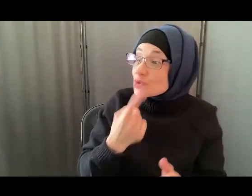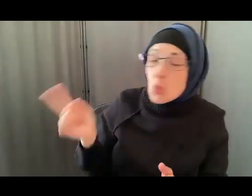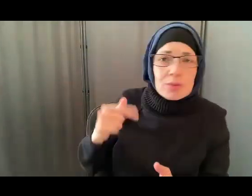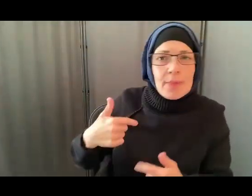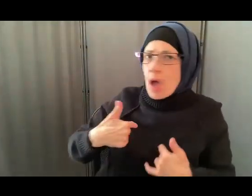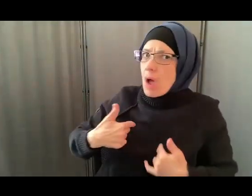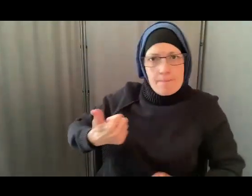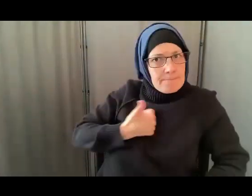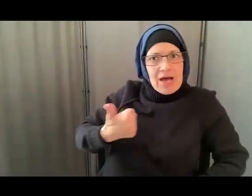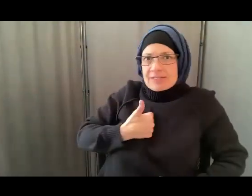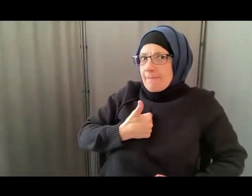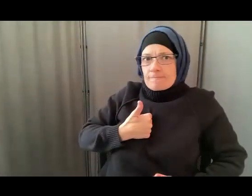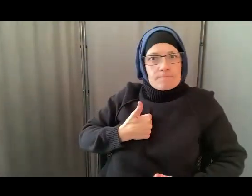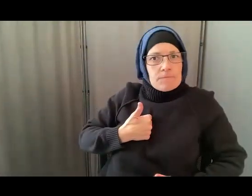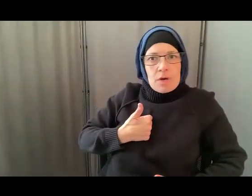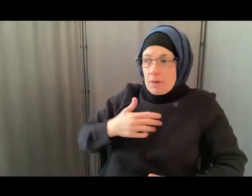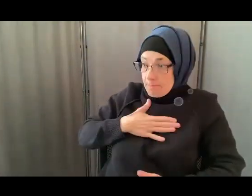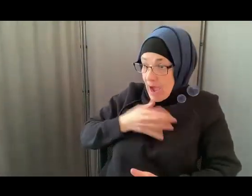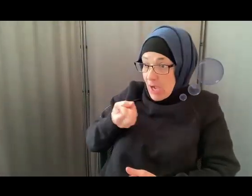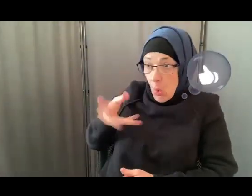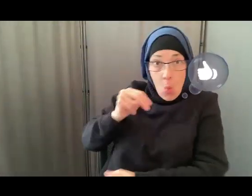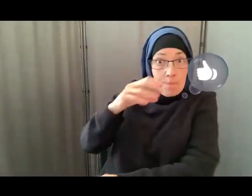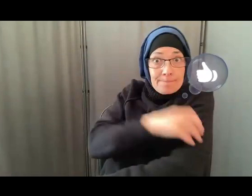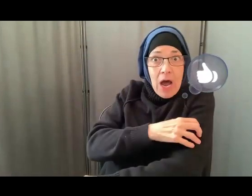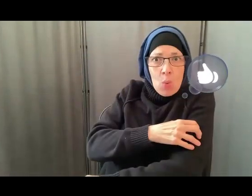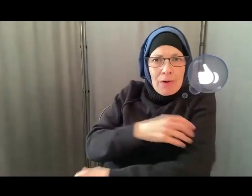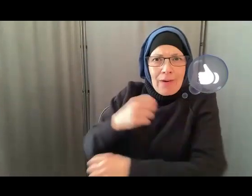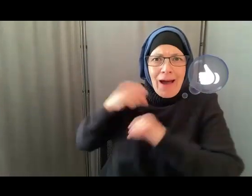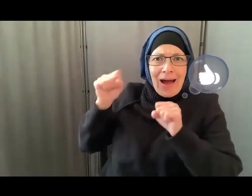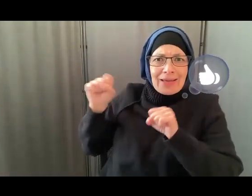On my own power, I can do nothing."